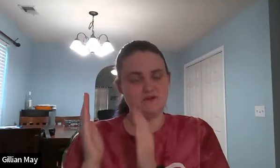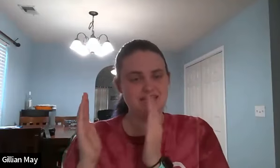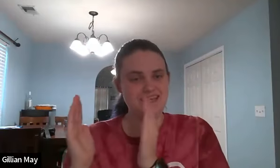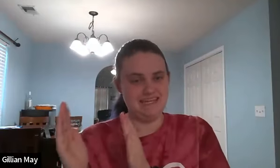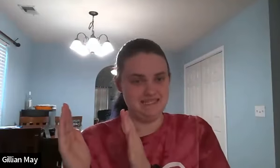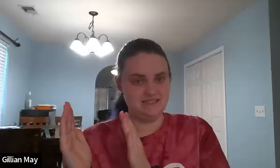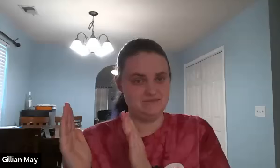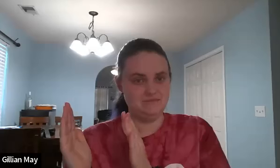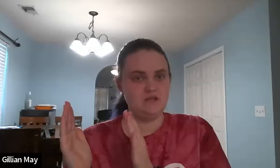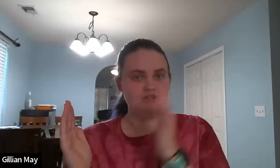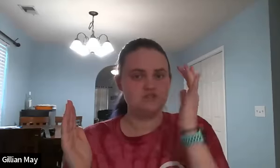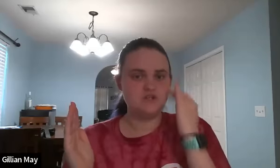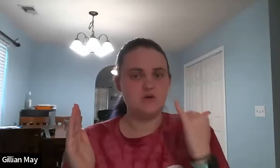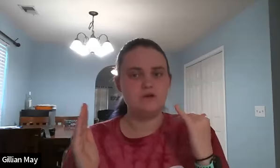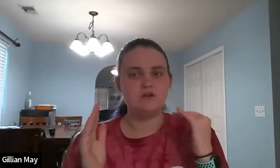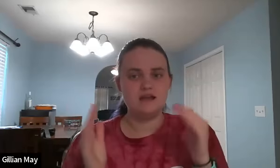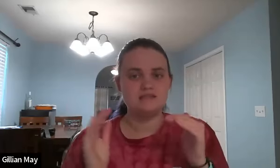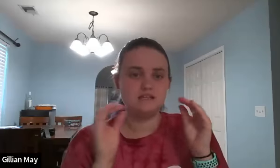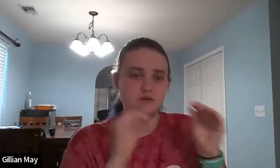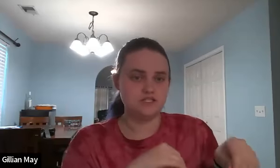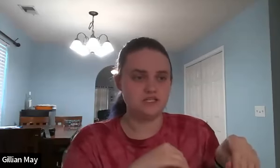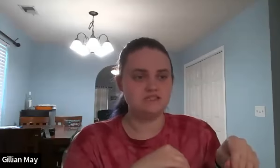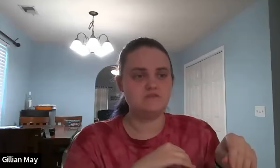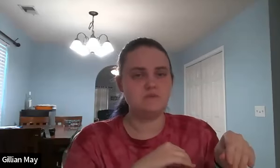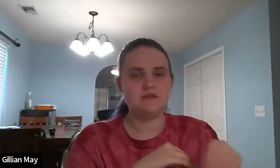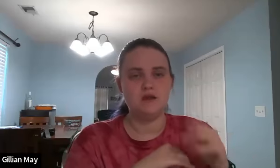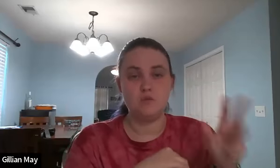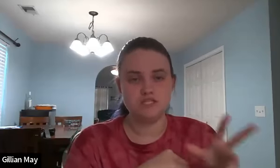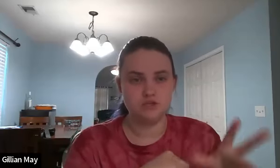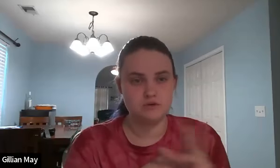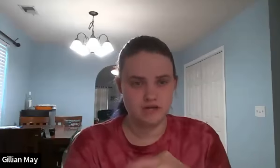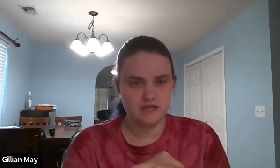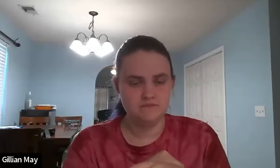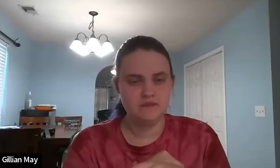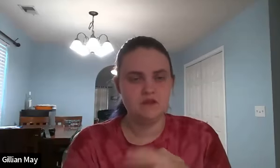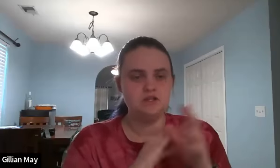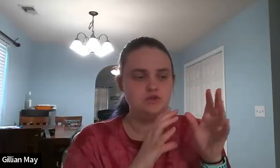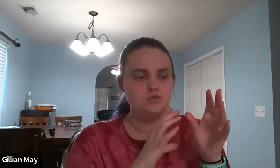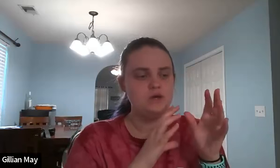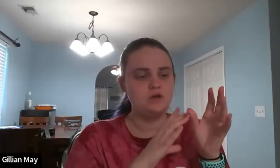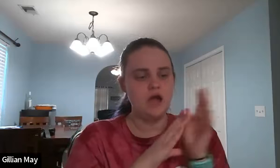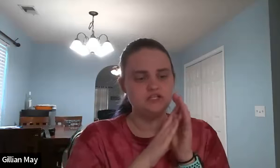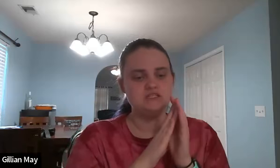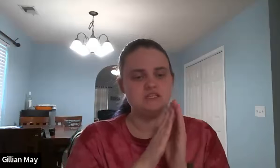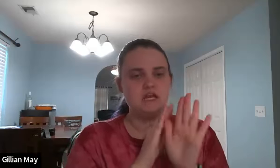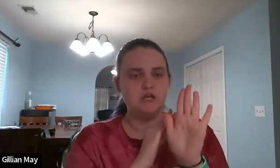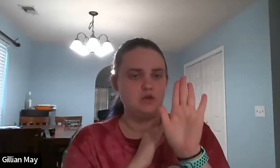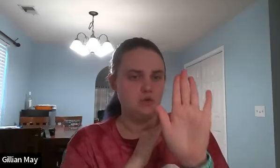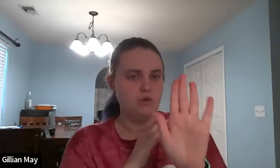very end. So when you're asking a question, instead of it being like, what's your name? You will actually say